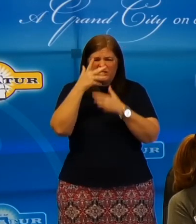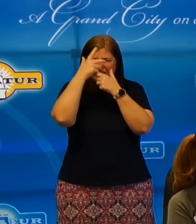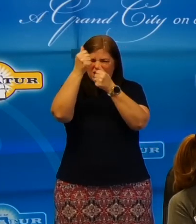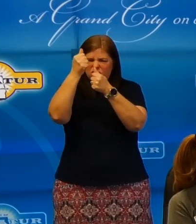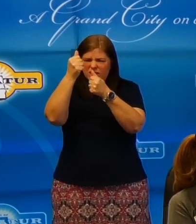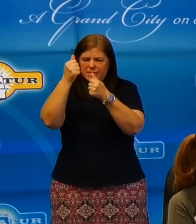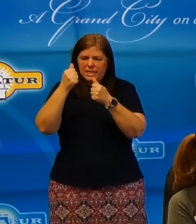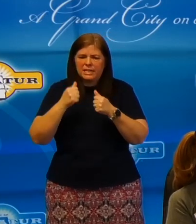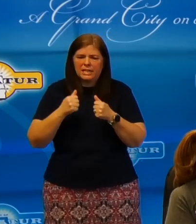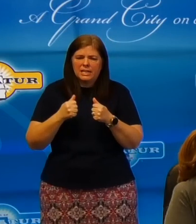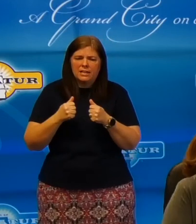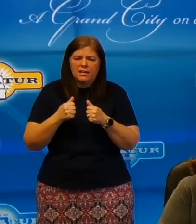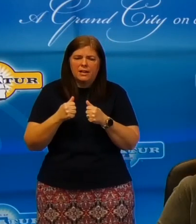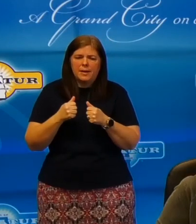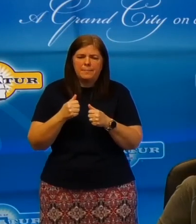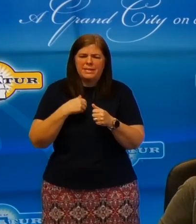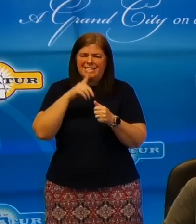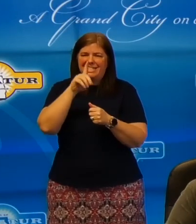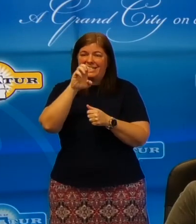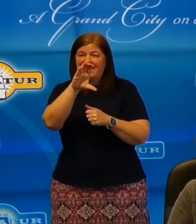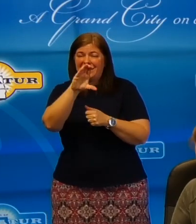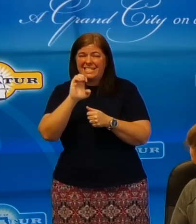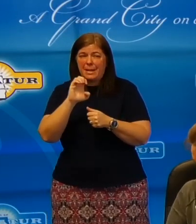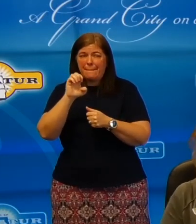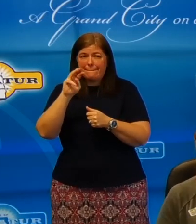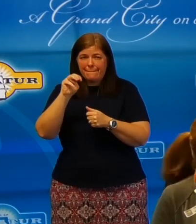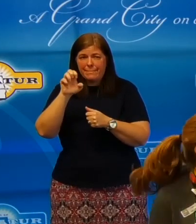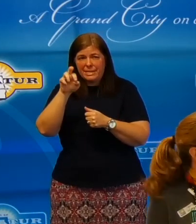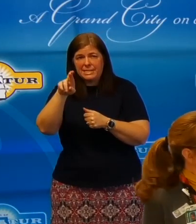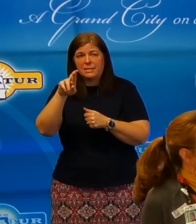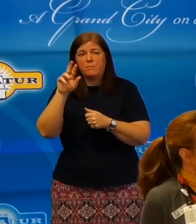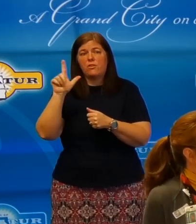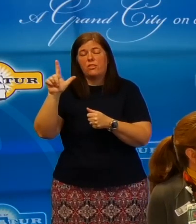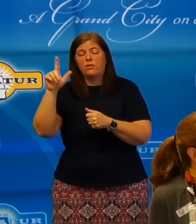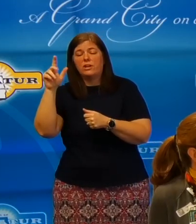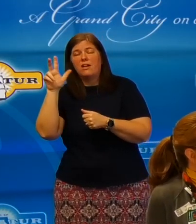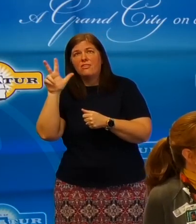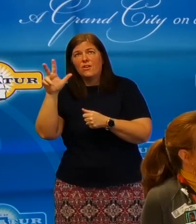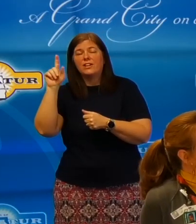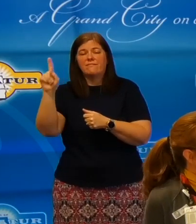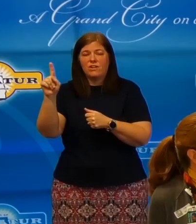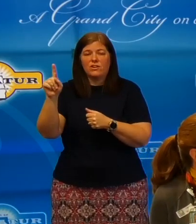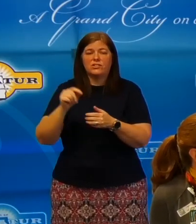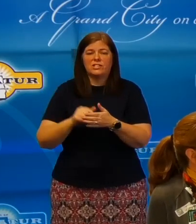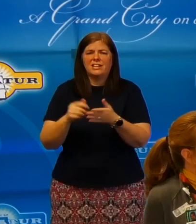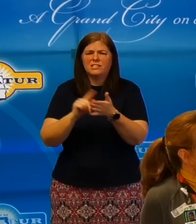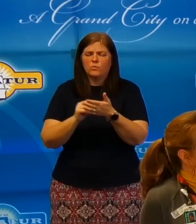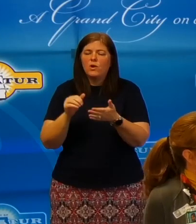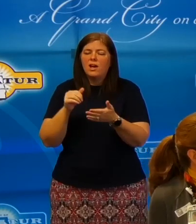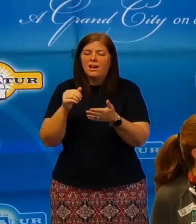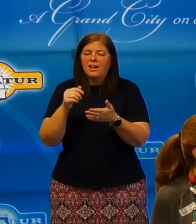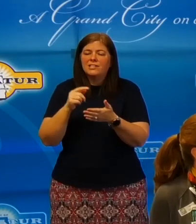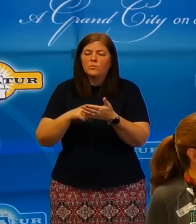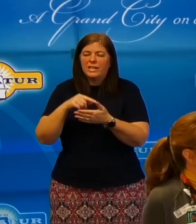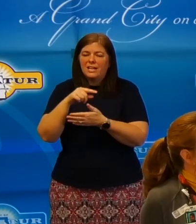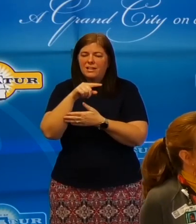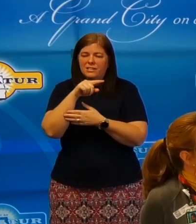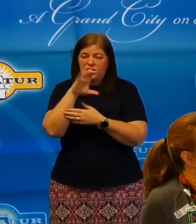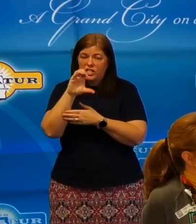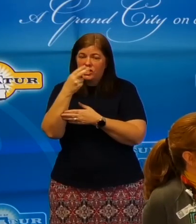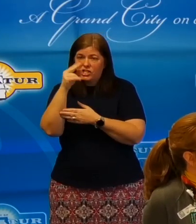fact that I looked at last night. December 31st, 2019 is when China, which I'm not sure how much stock you can put in, it's the date they gave